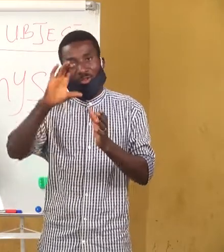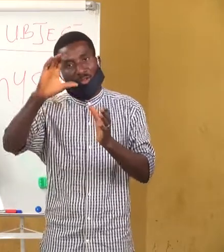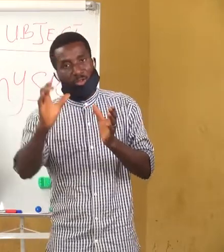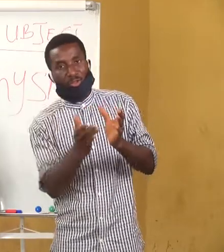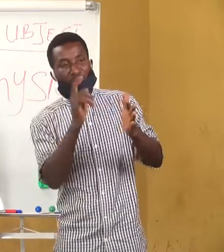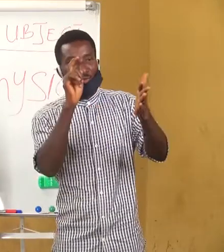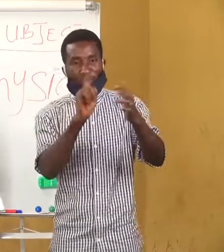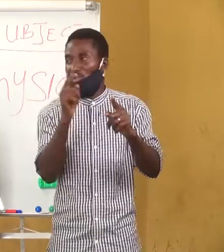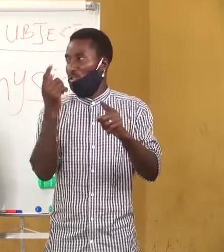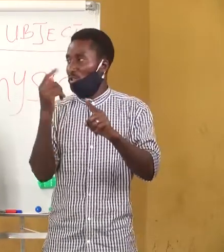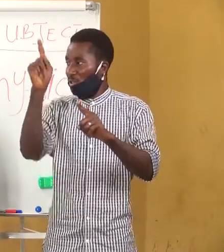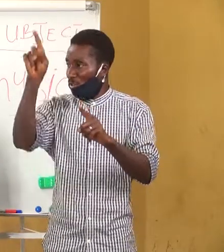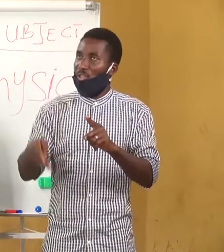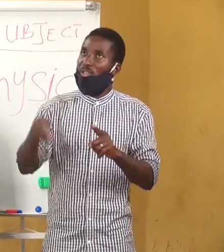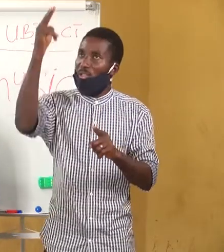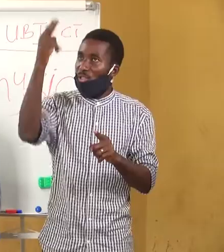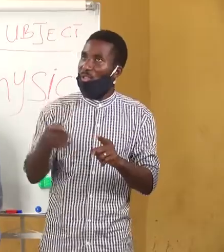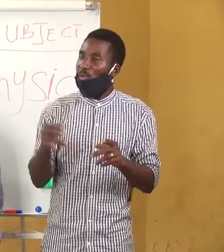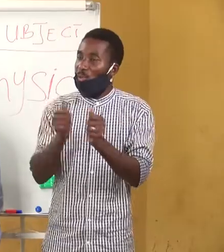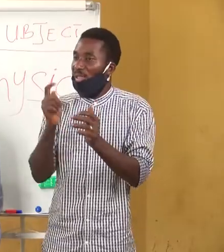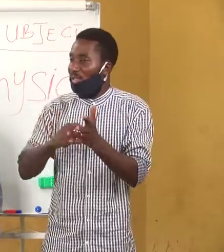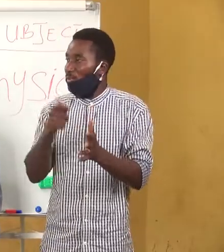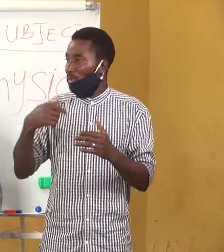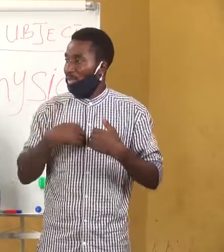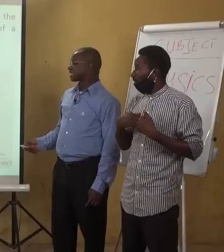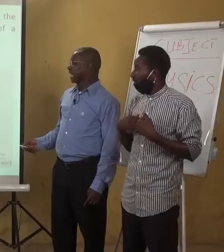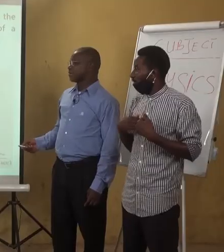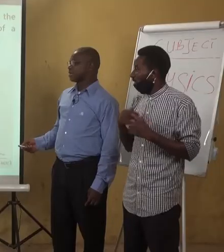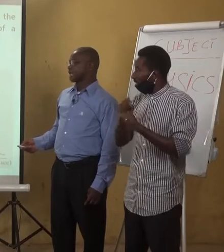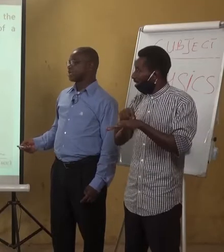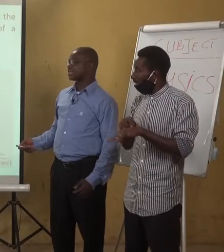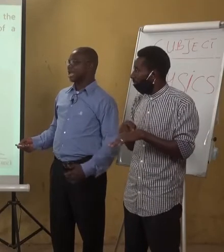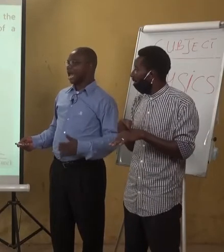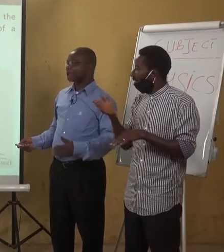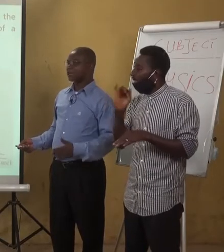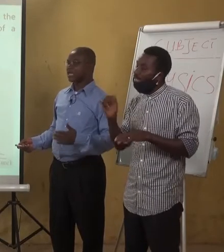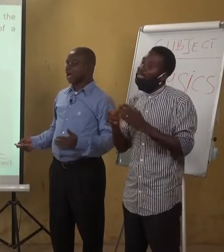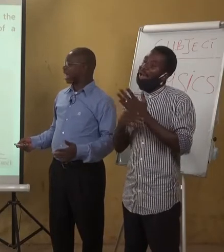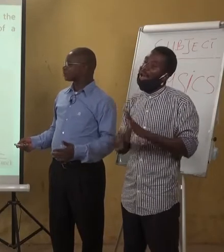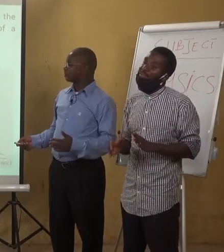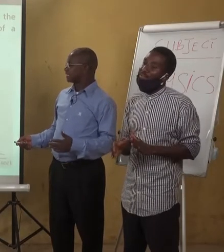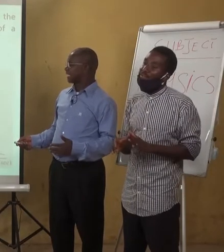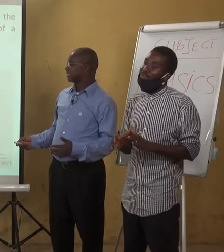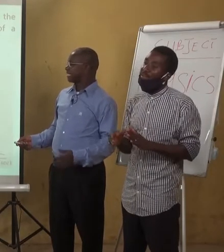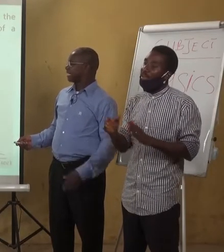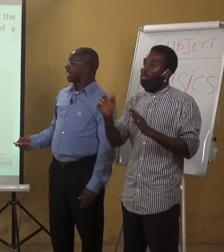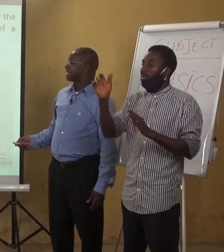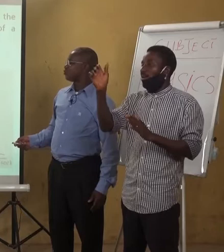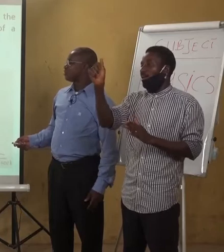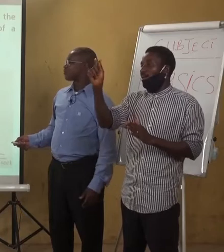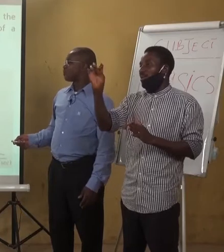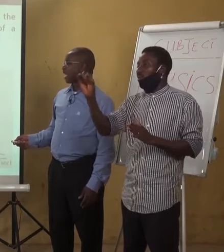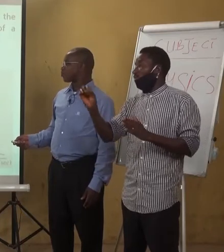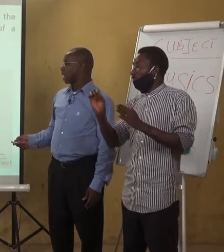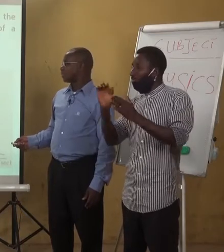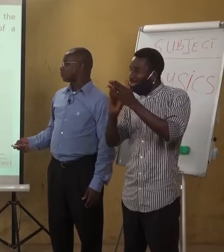a given value. And with this, you have anytime there is half of the atom decayed, then it will